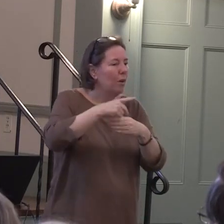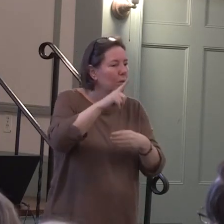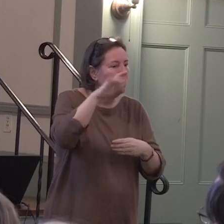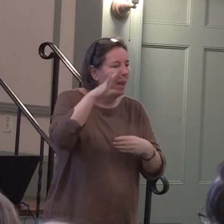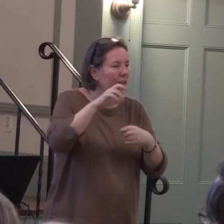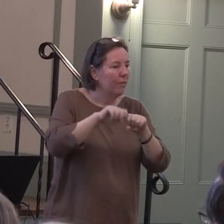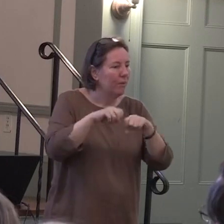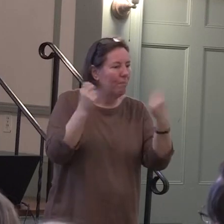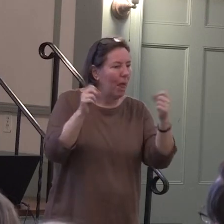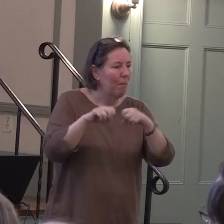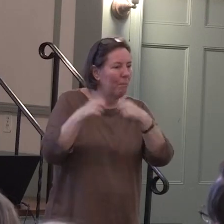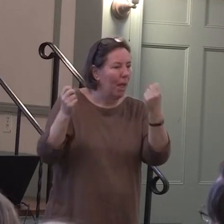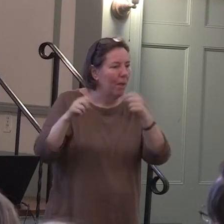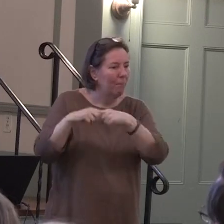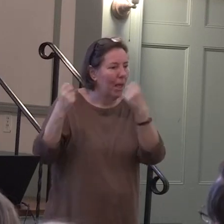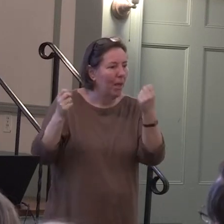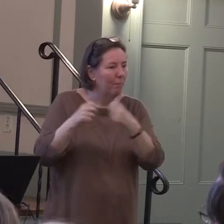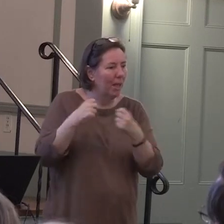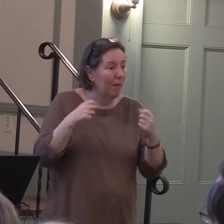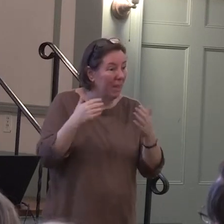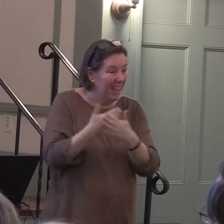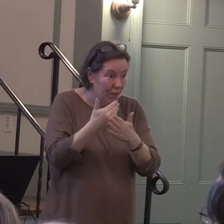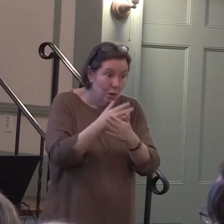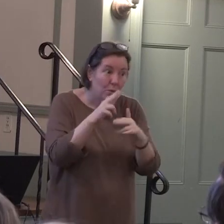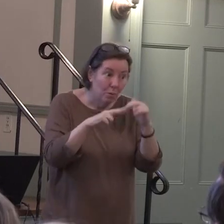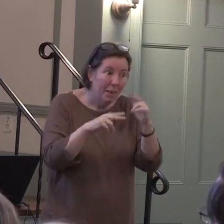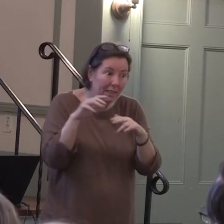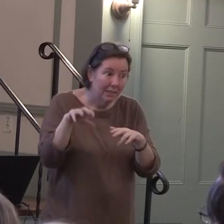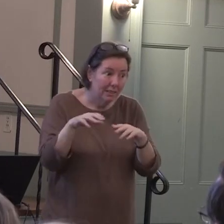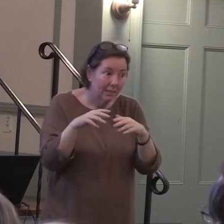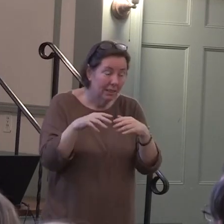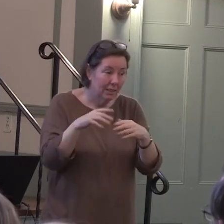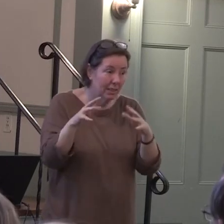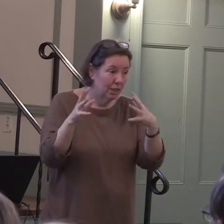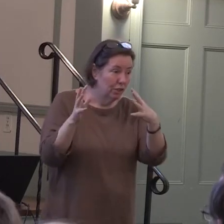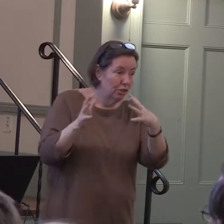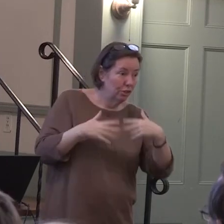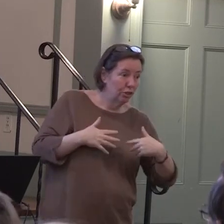windows in the new building.